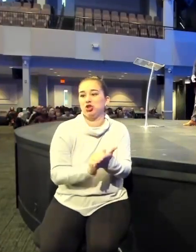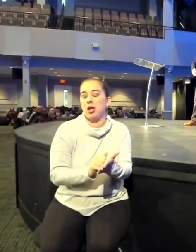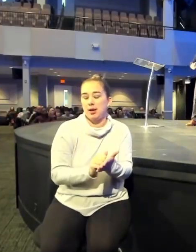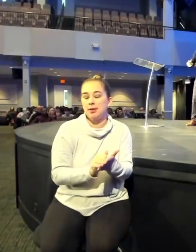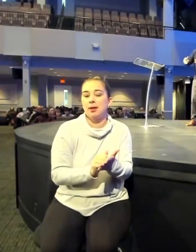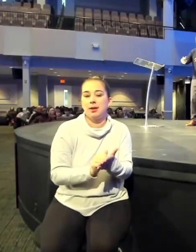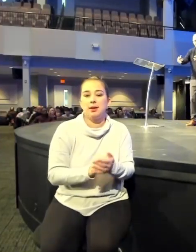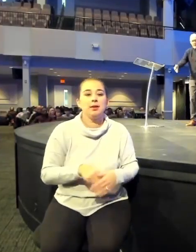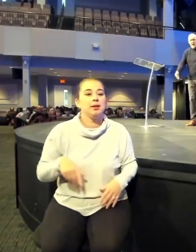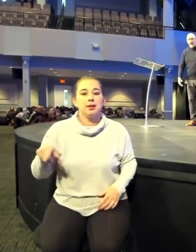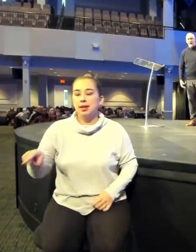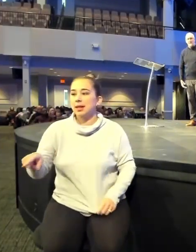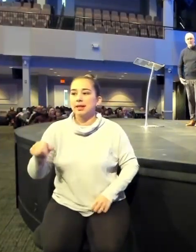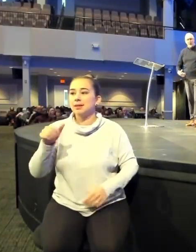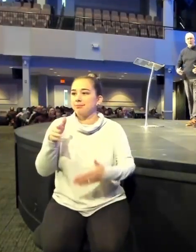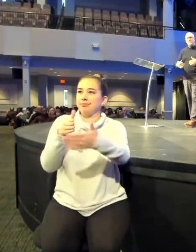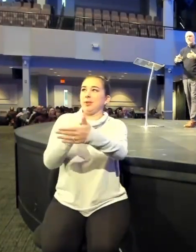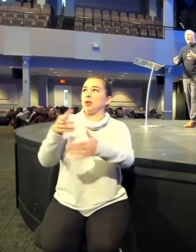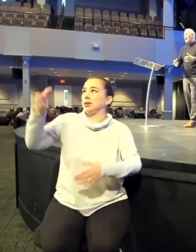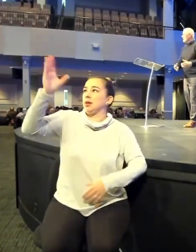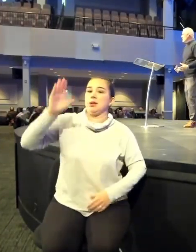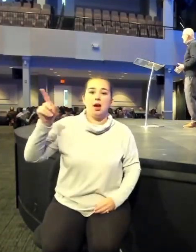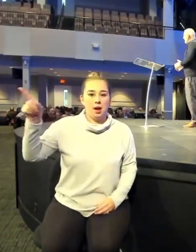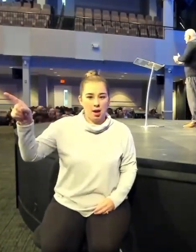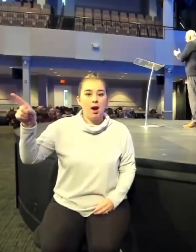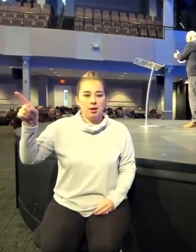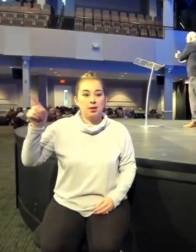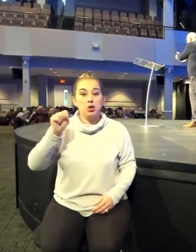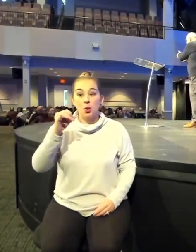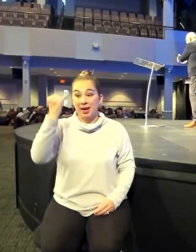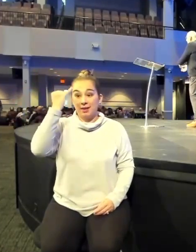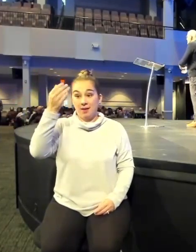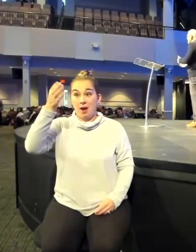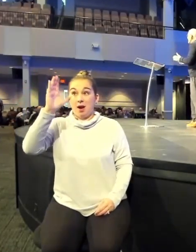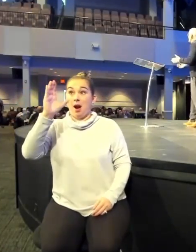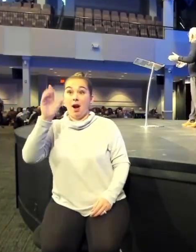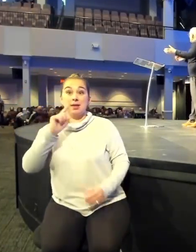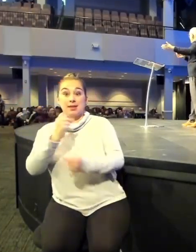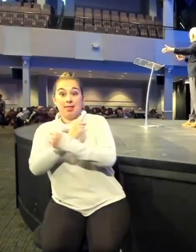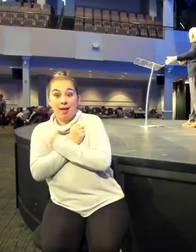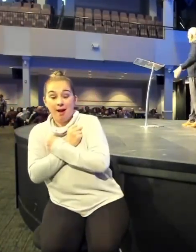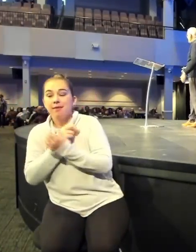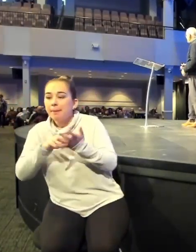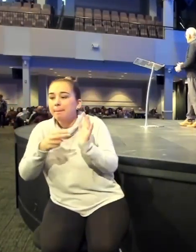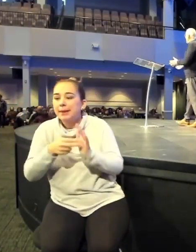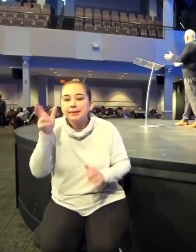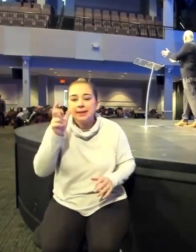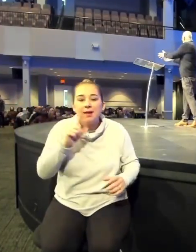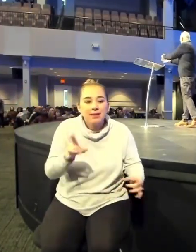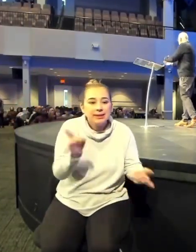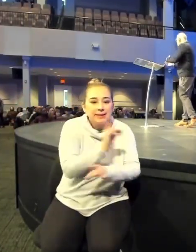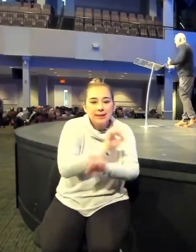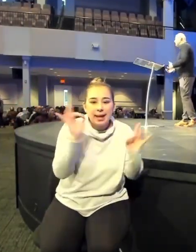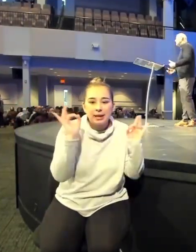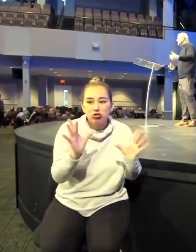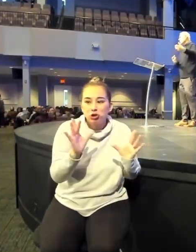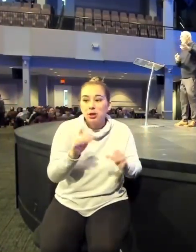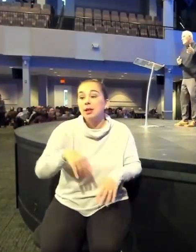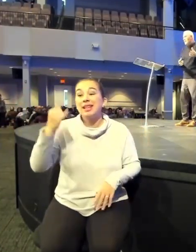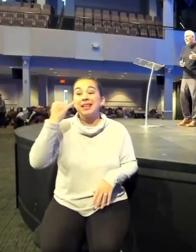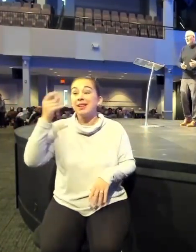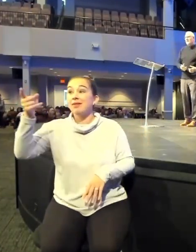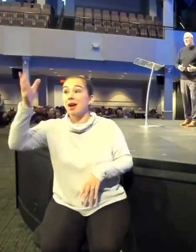He's antithetical to God. He's opposed to God. And so if God is love, Satan is hatred. If God is unity, Satan